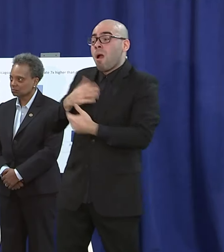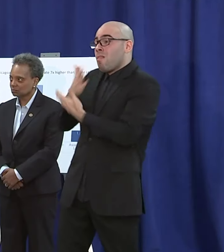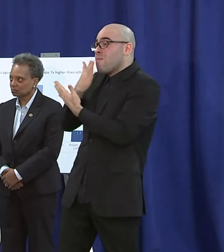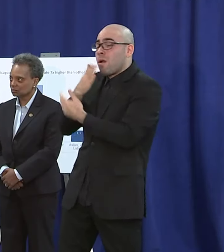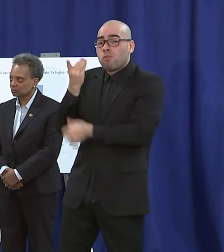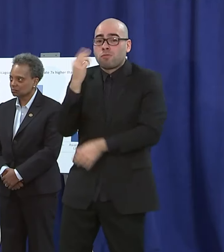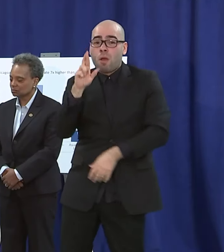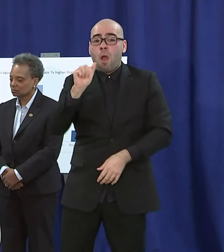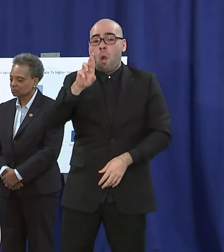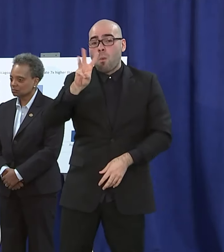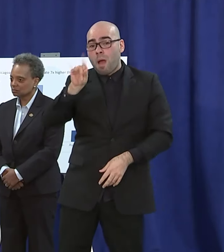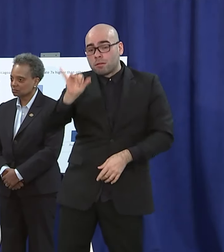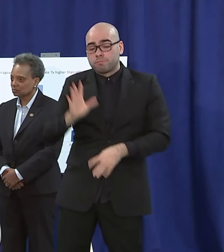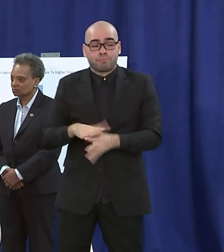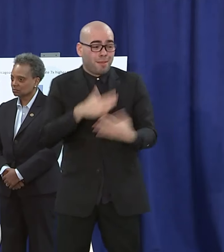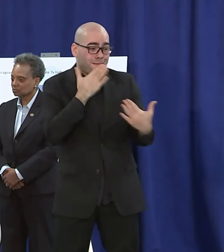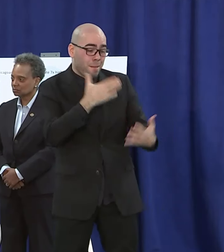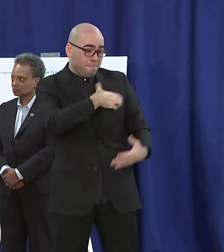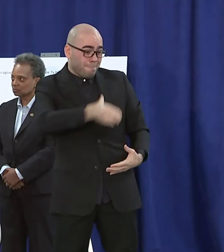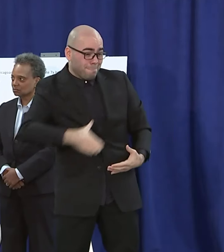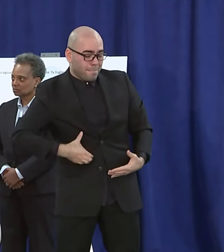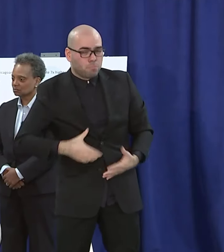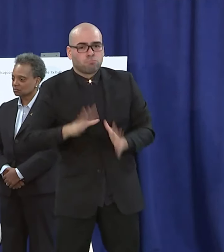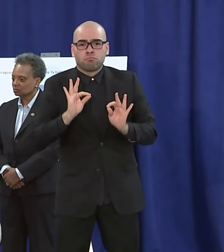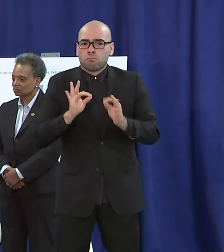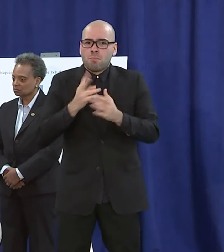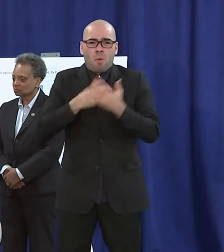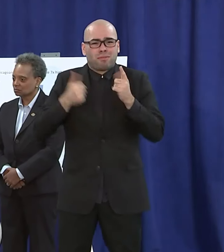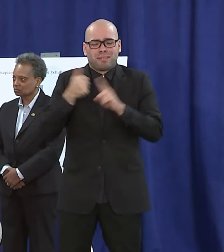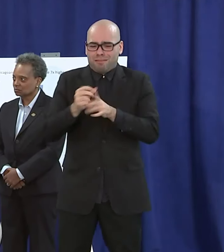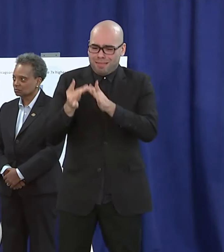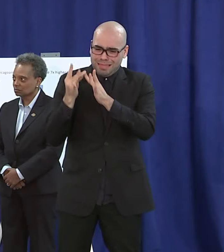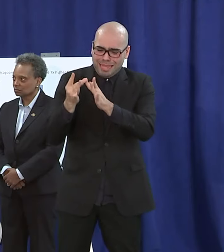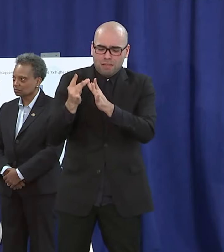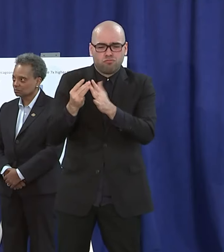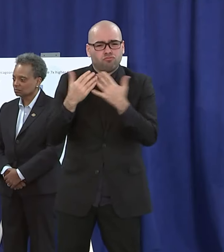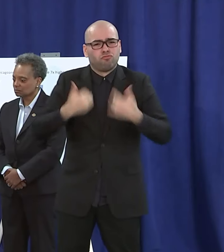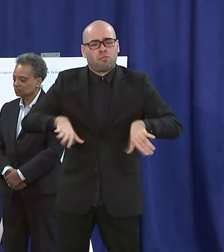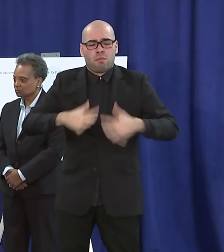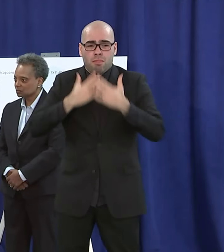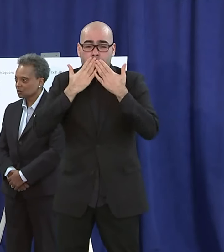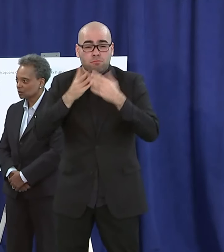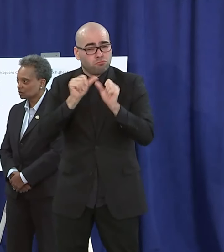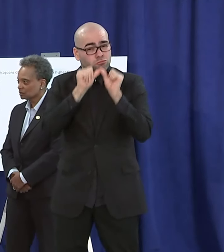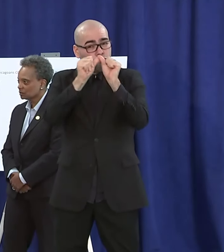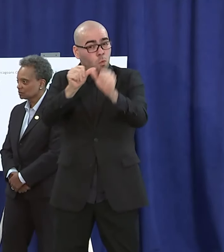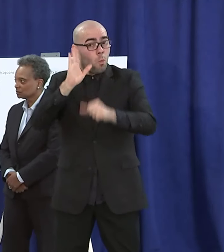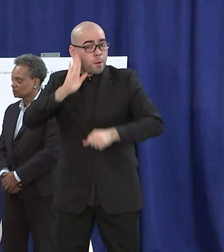Lightfoot for their continued leadership in this effort, and let's keep going. Thank you.